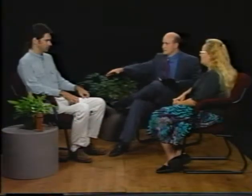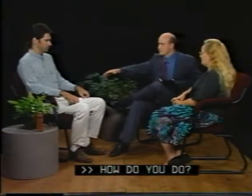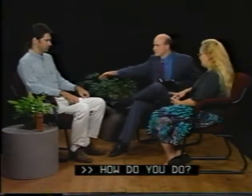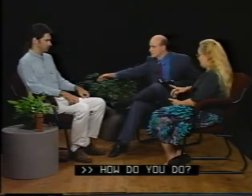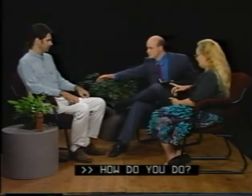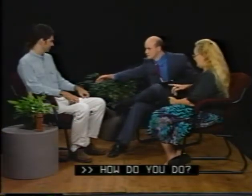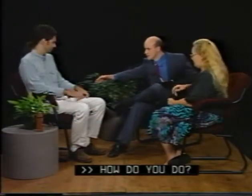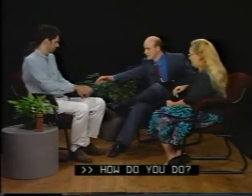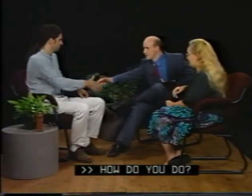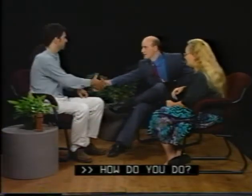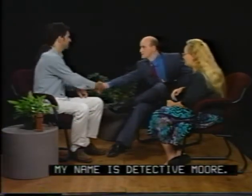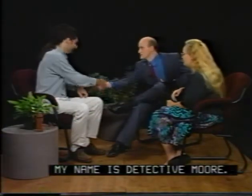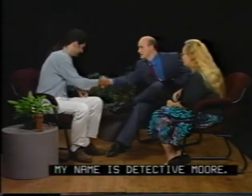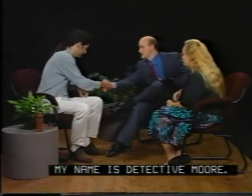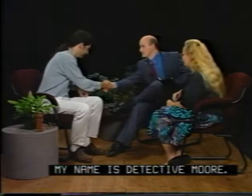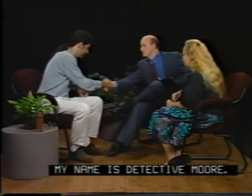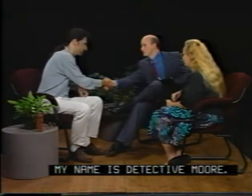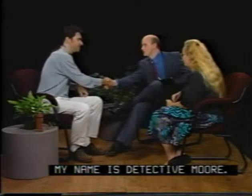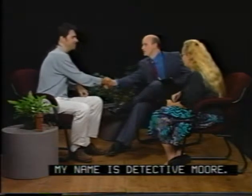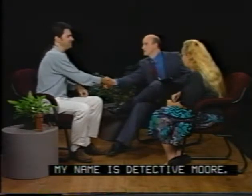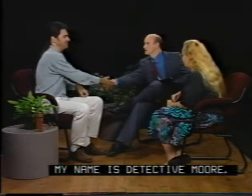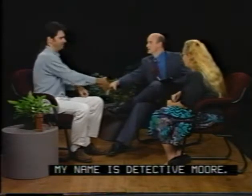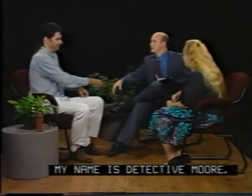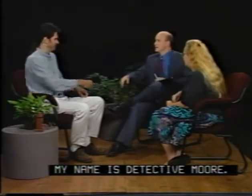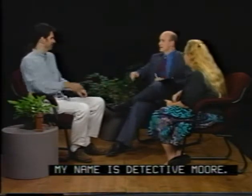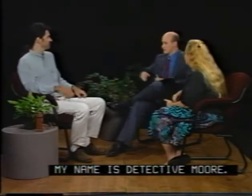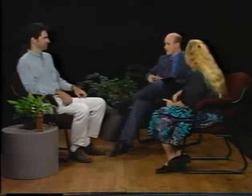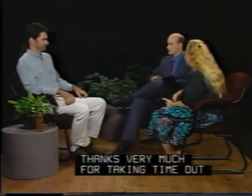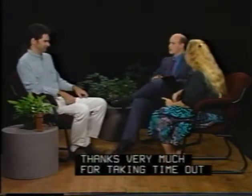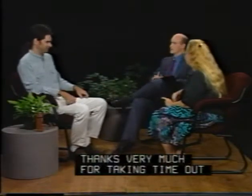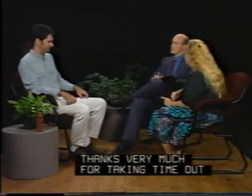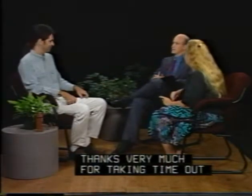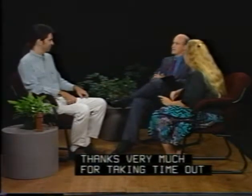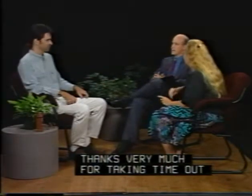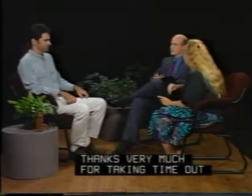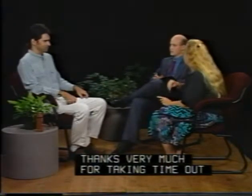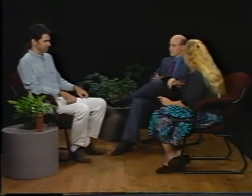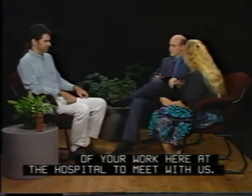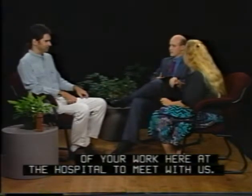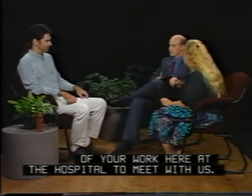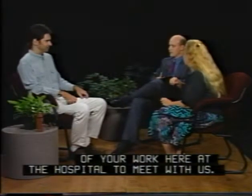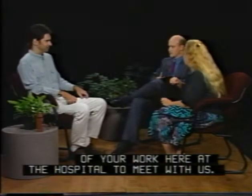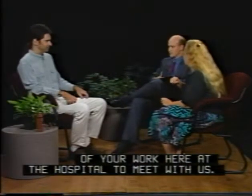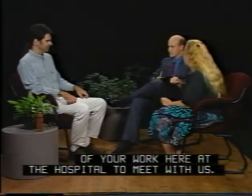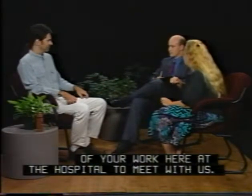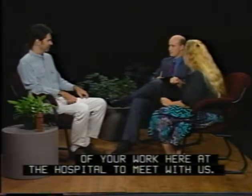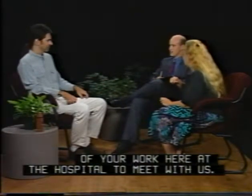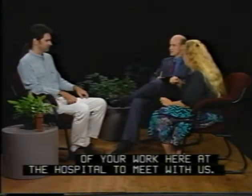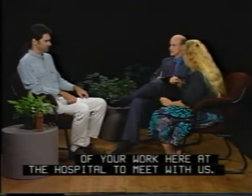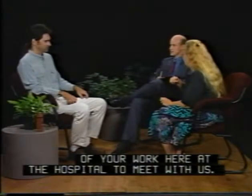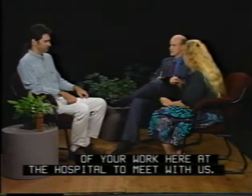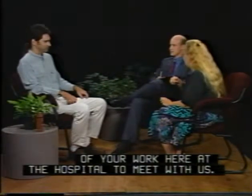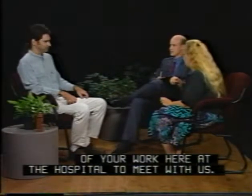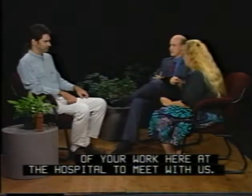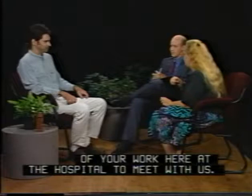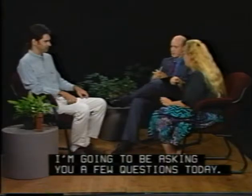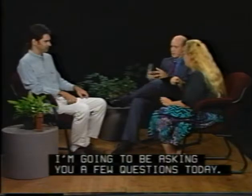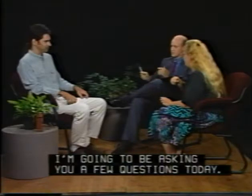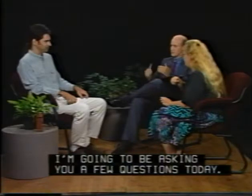How do you do? My name is Detective Moore. Thanks very much for taking time out of your work here at the hospital to meet with us. I'm going to be asking you a